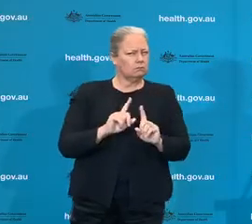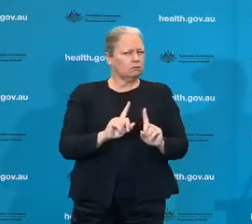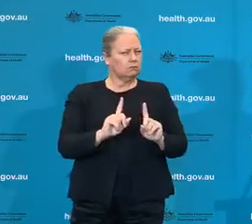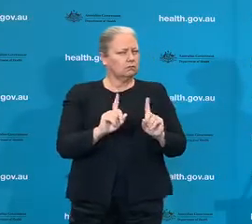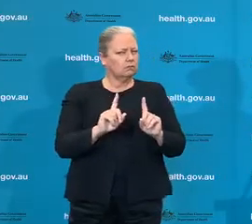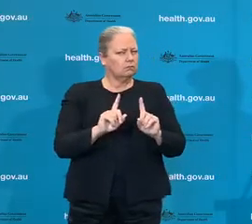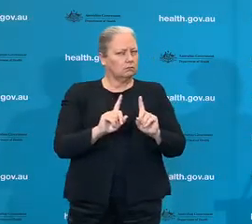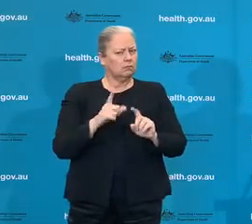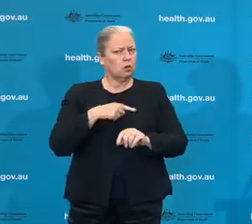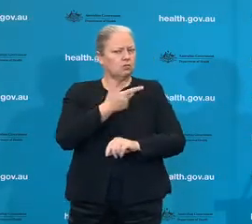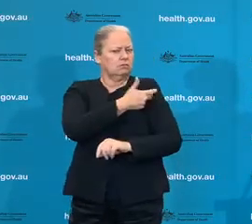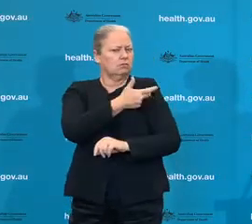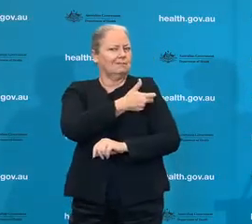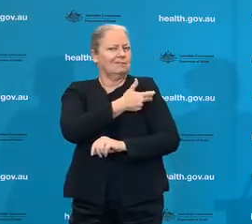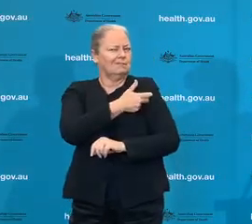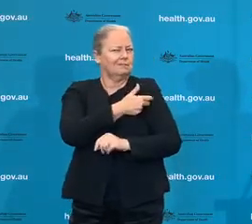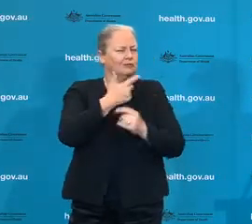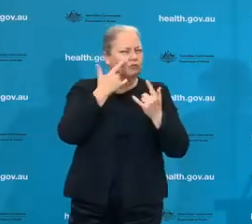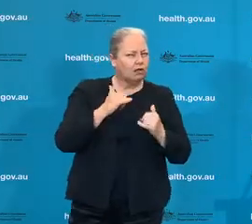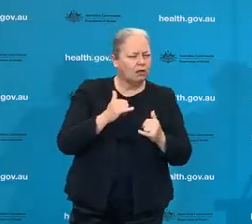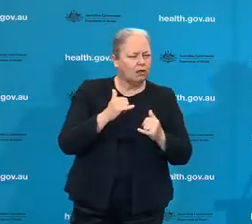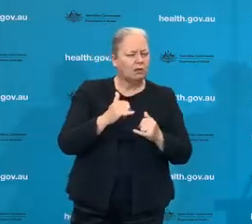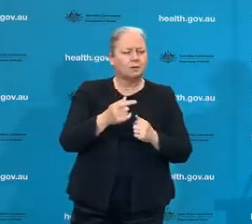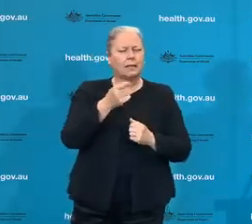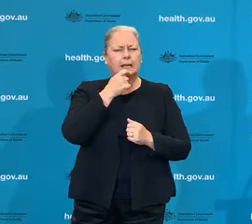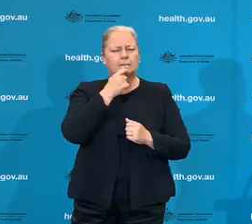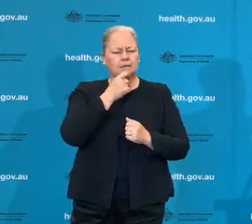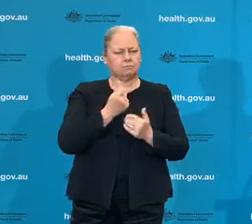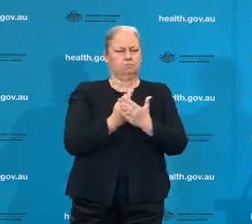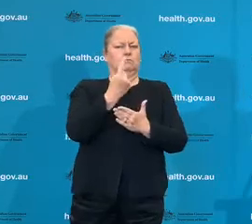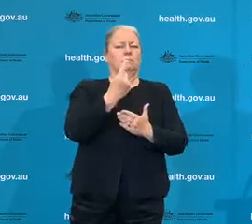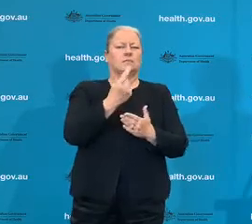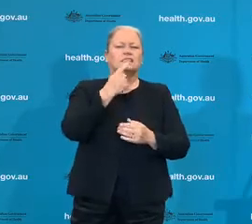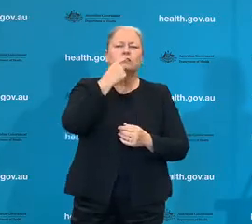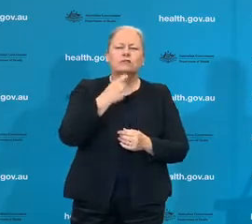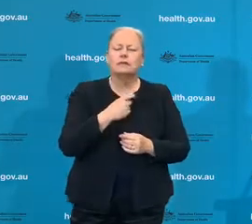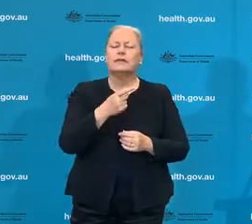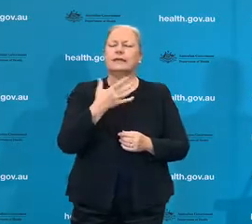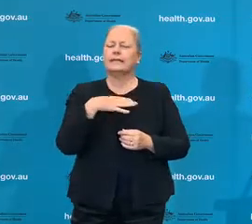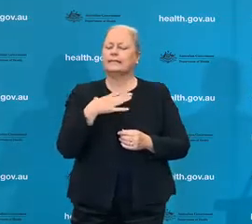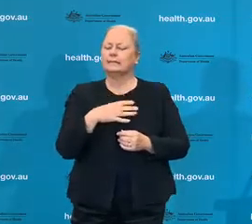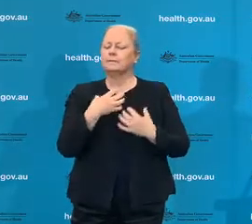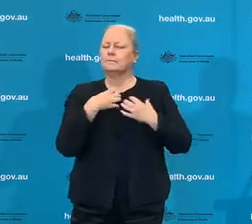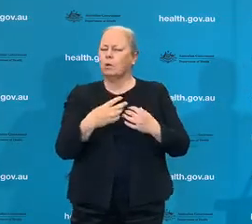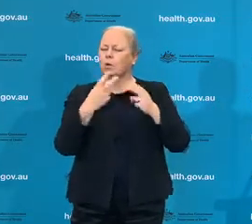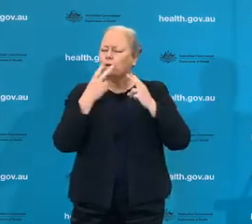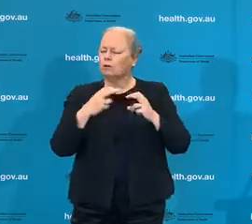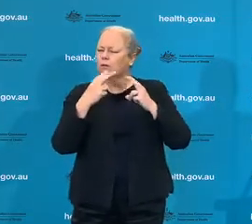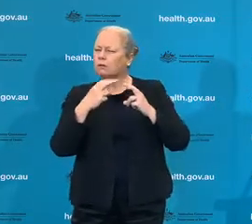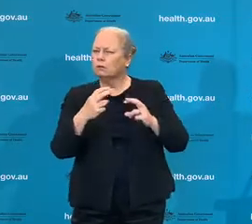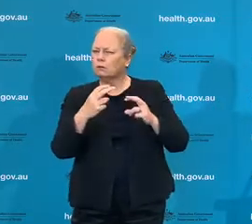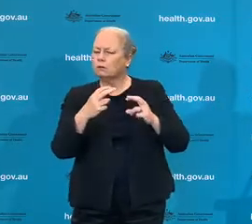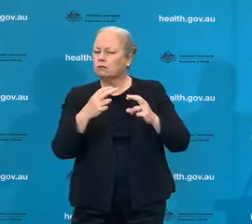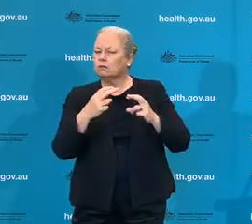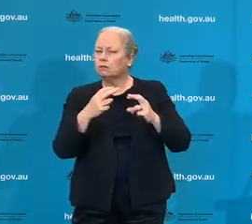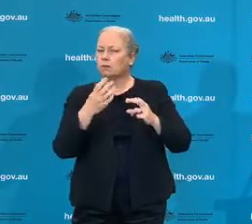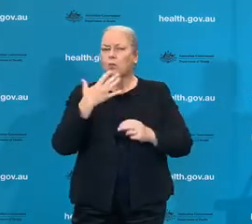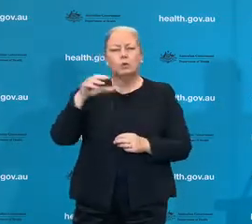would be termed a serious event that requires further investigation to determine whether it may have